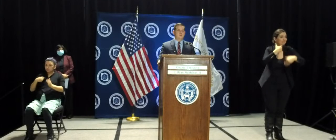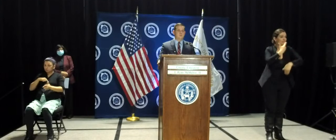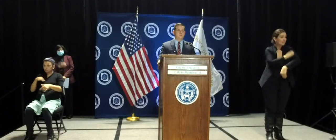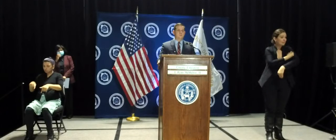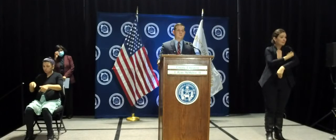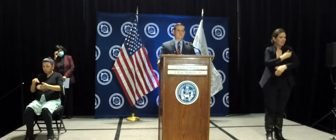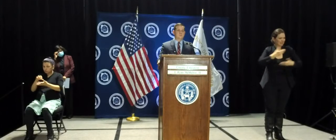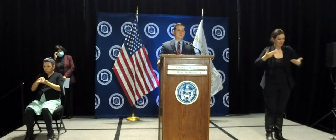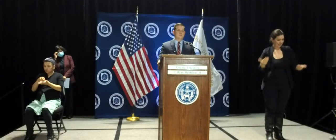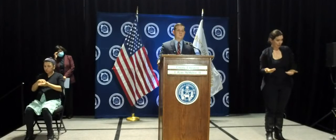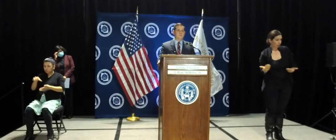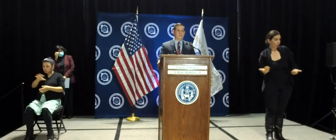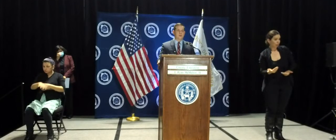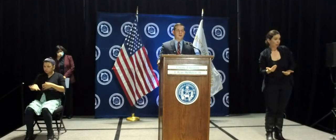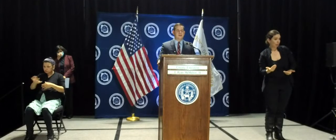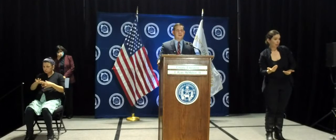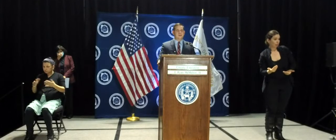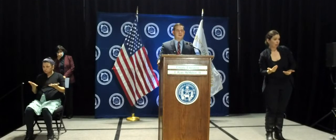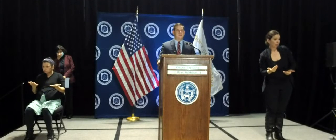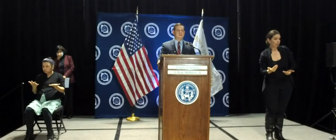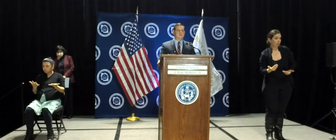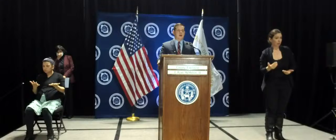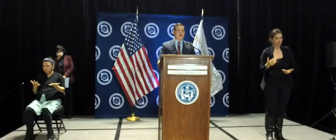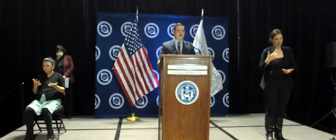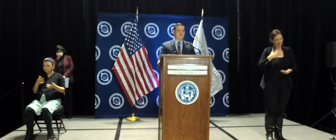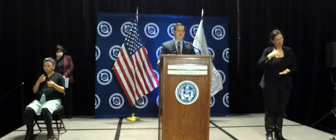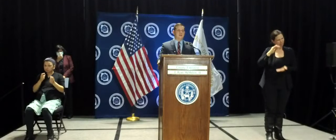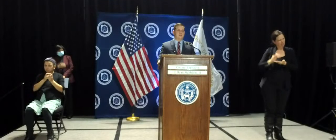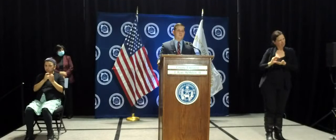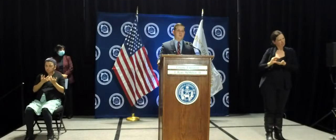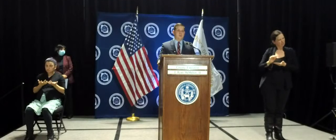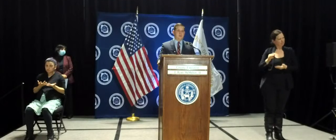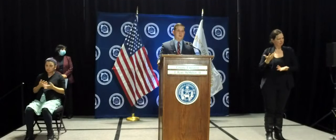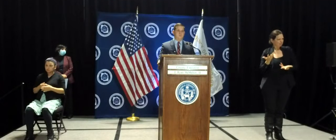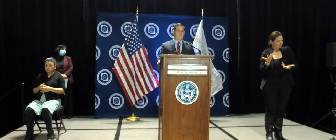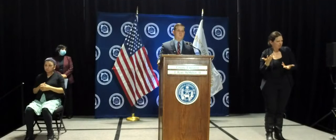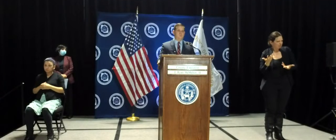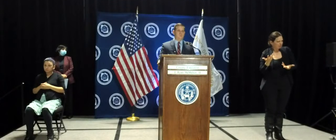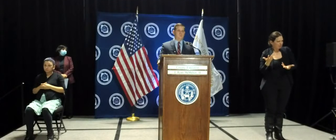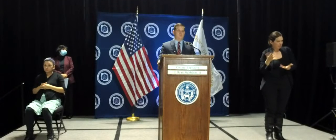benefit from that, is that frustrating? I think